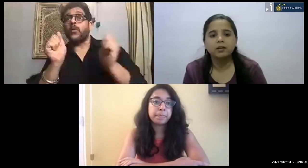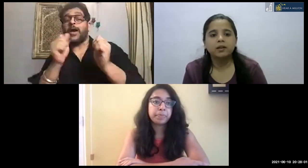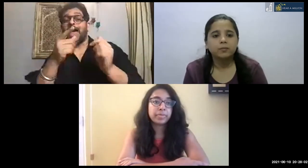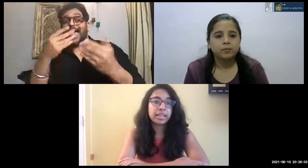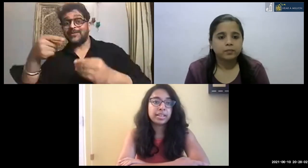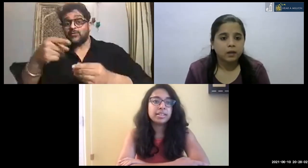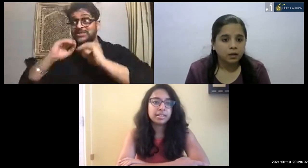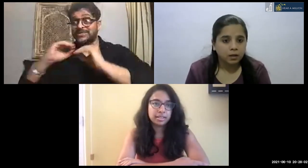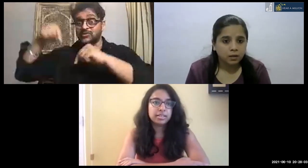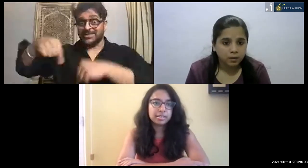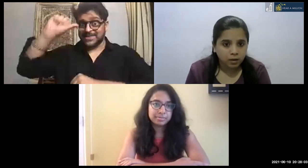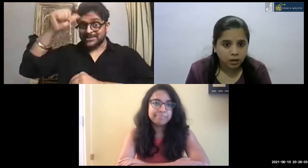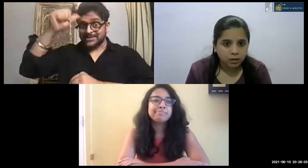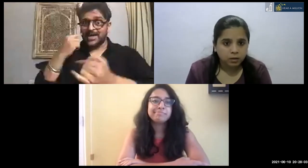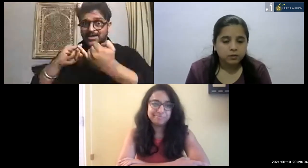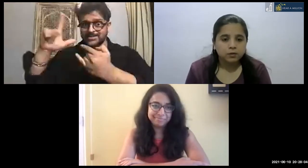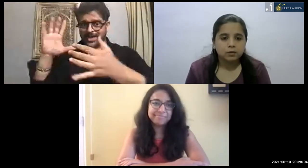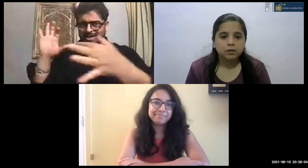or